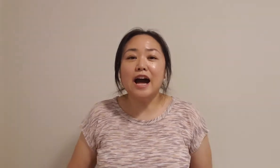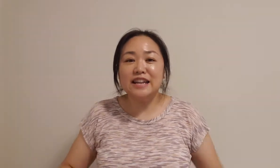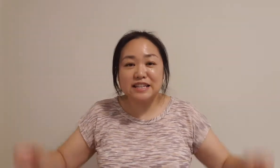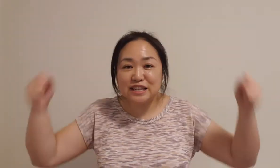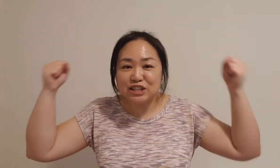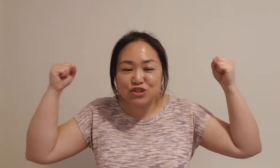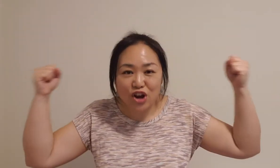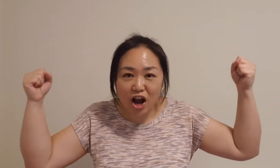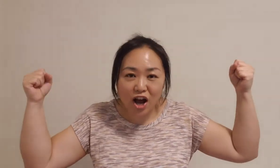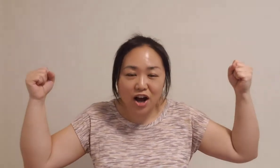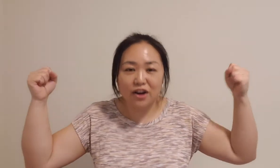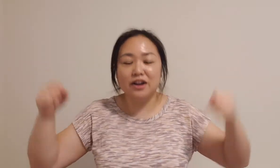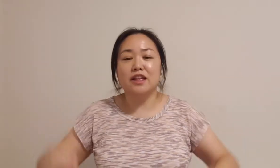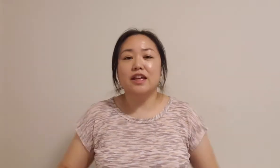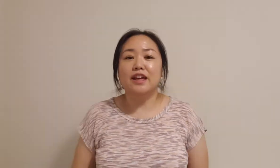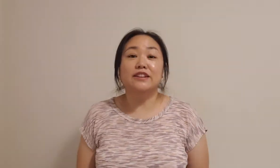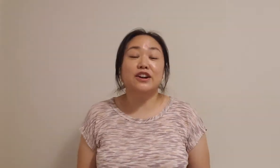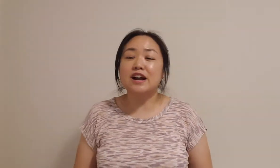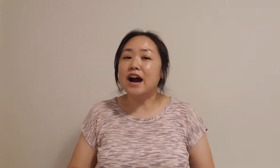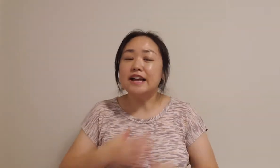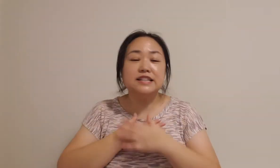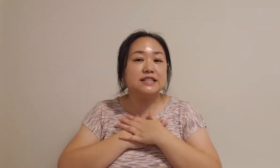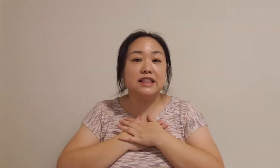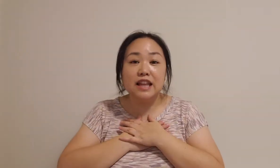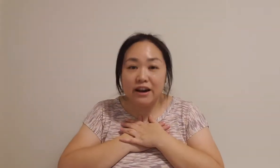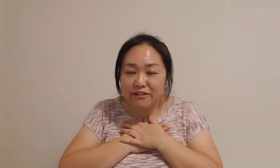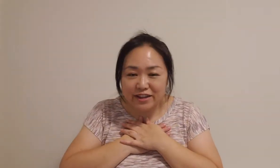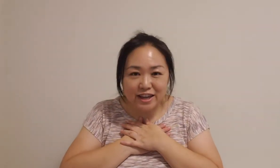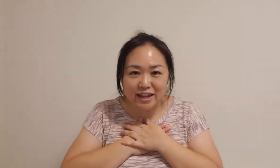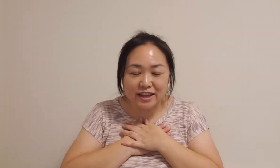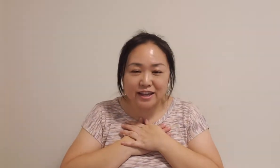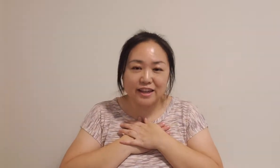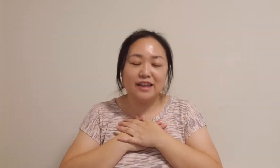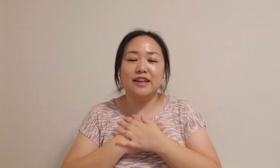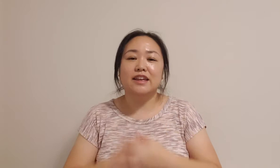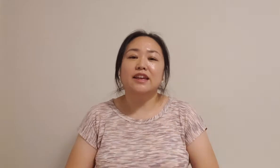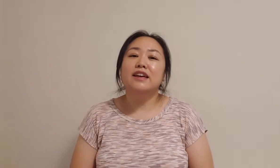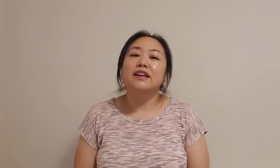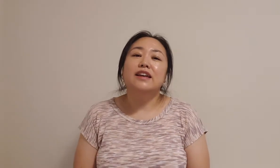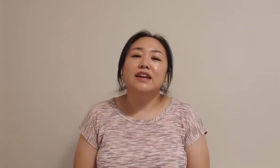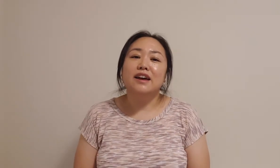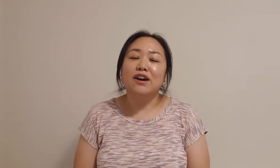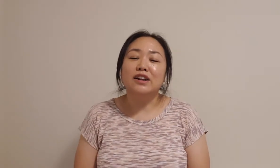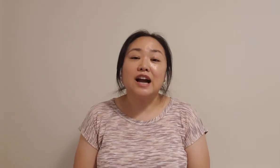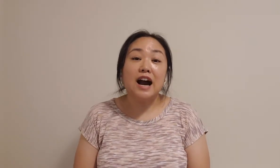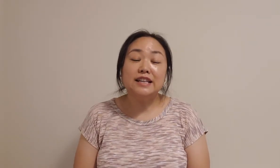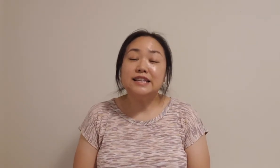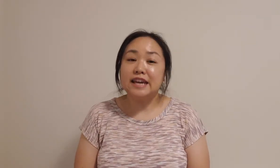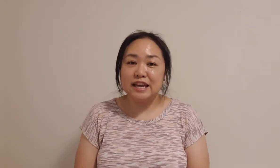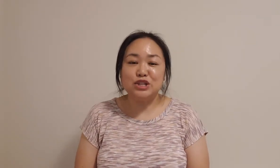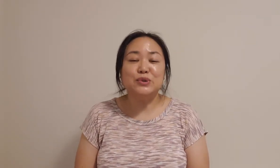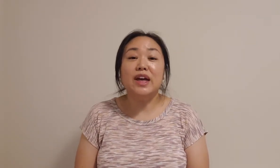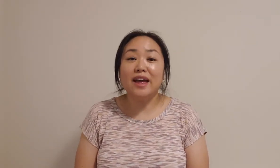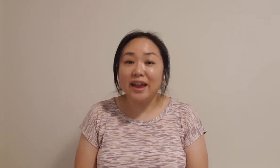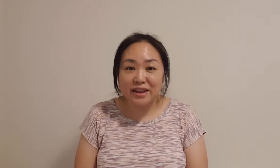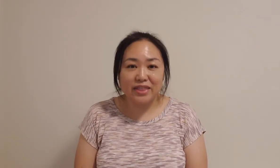is strong. And our God is loving. Our God can do